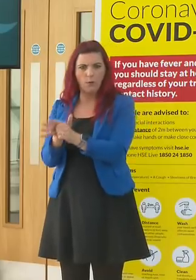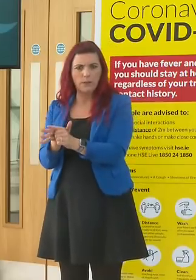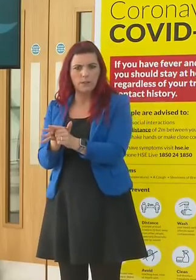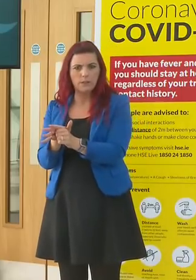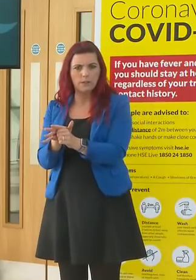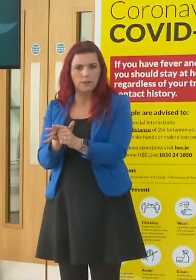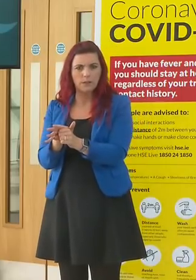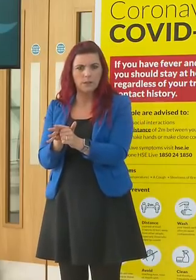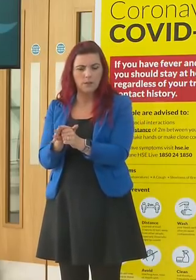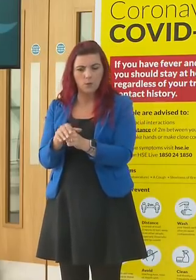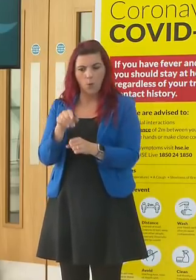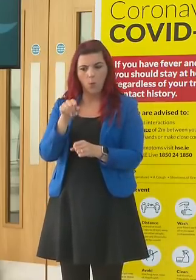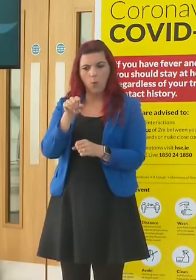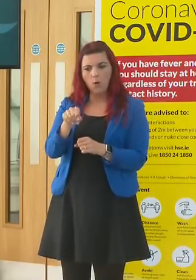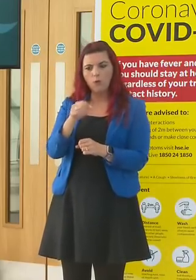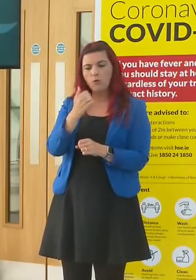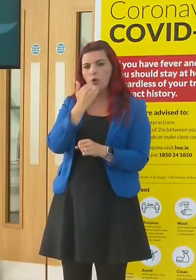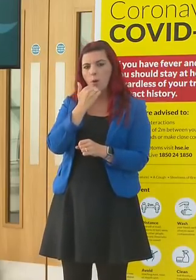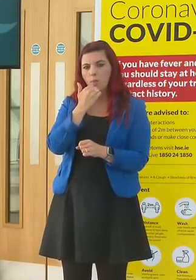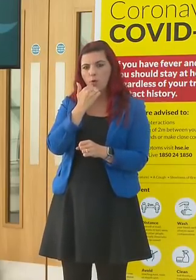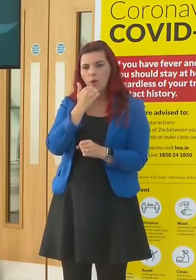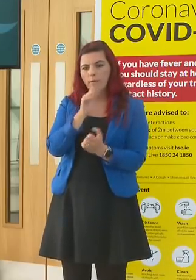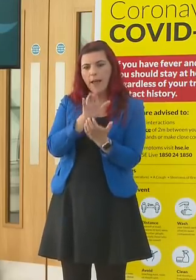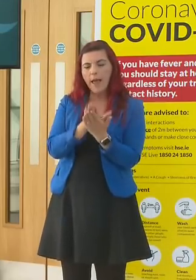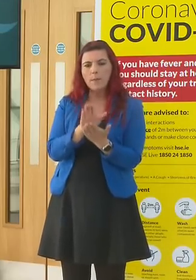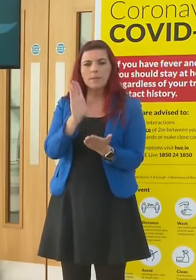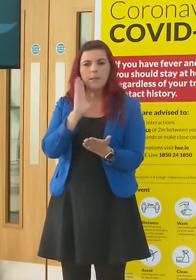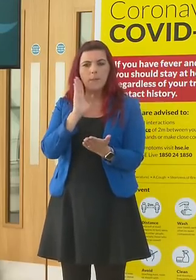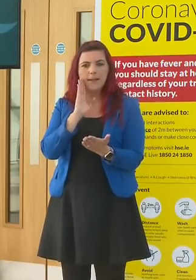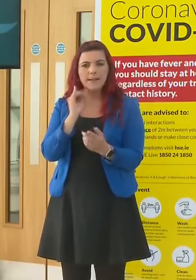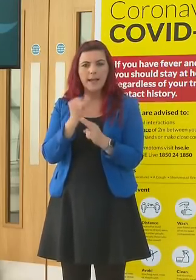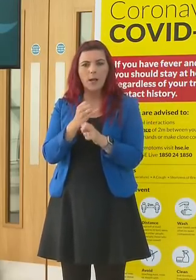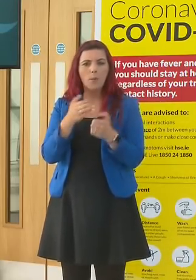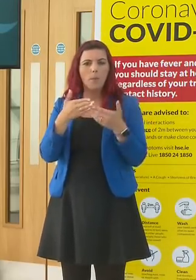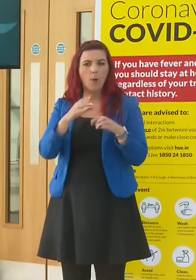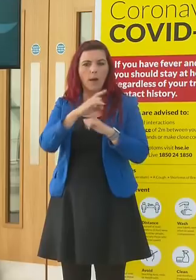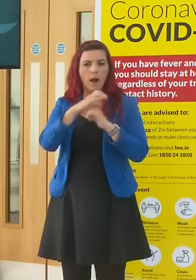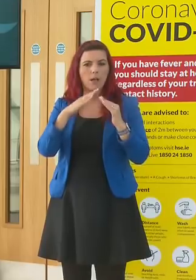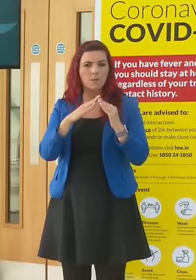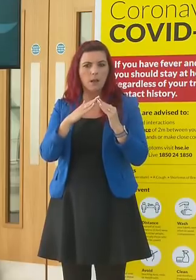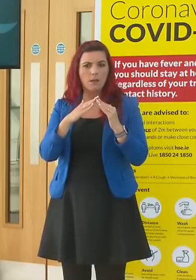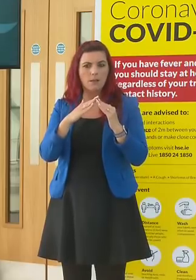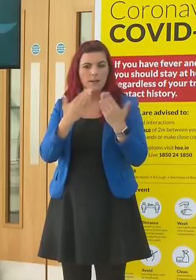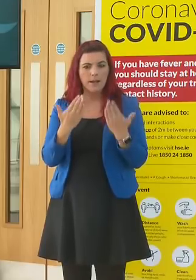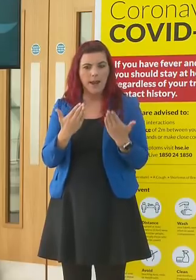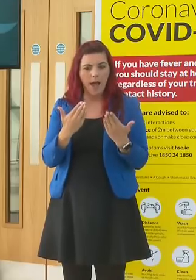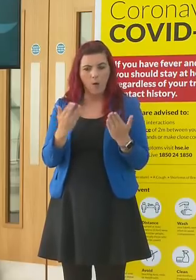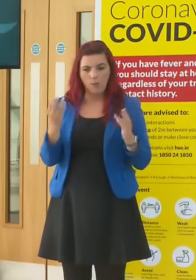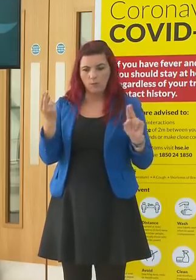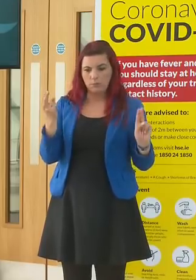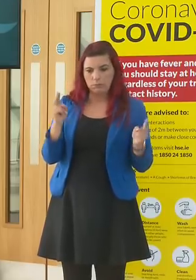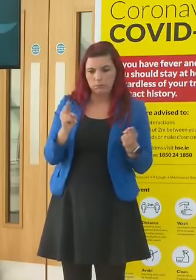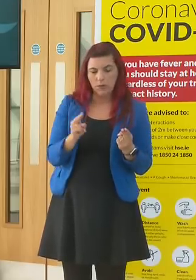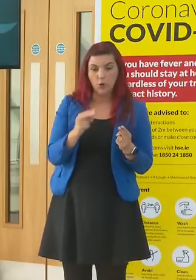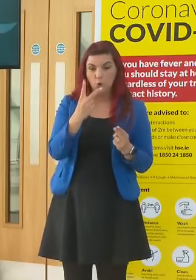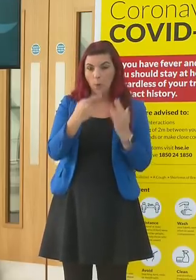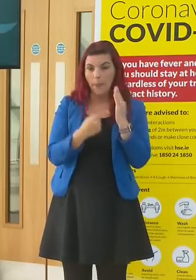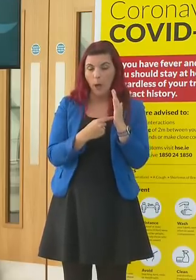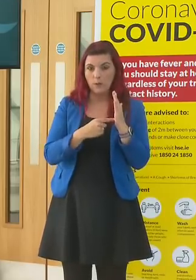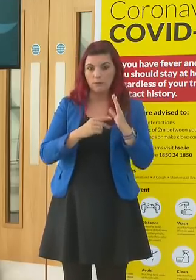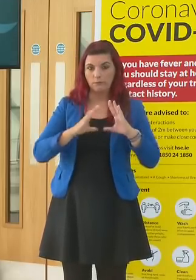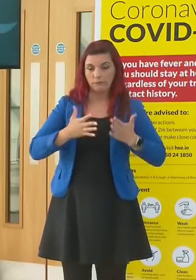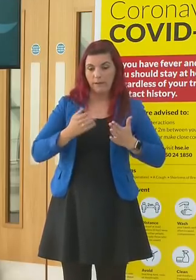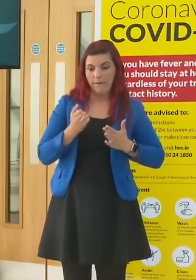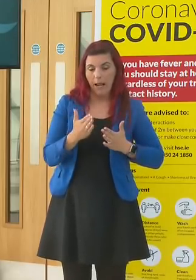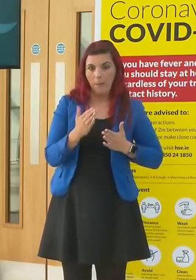Secondly, in relation to the number of vacant beds has fallen in our public hospital system, has fallen from well over 2,000 in April to just